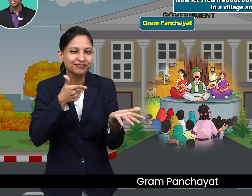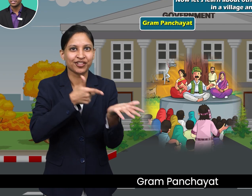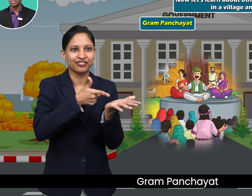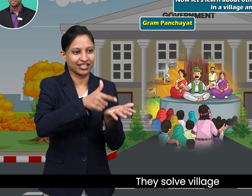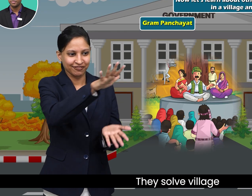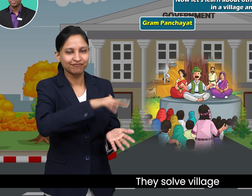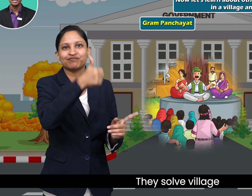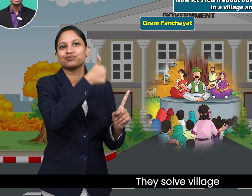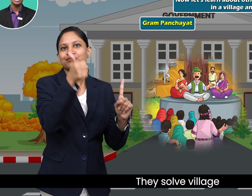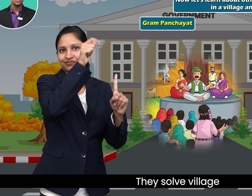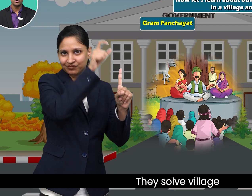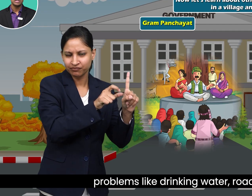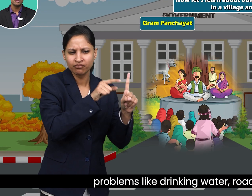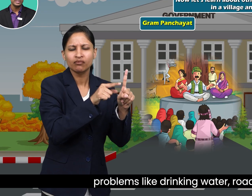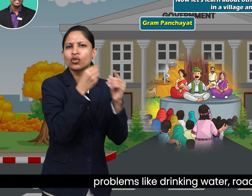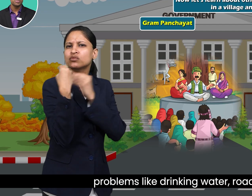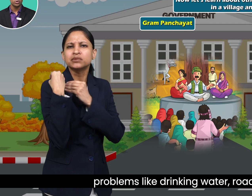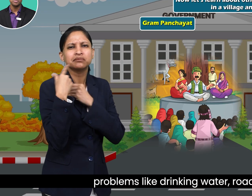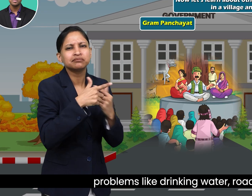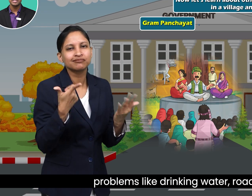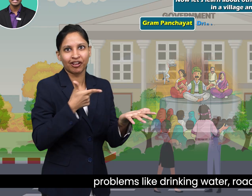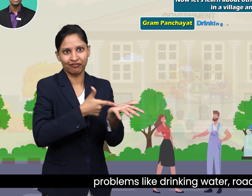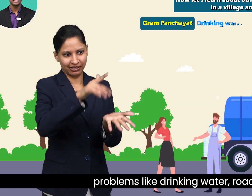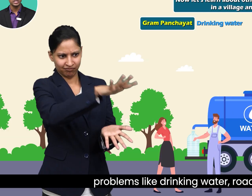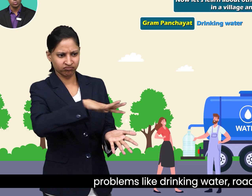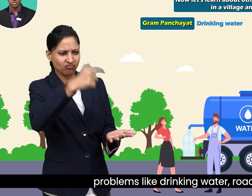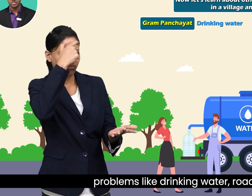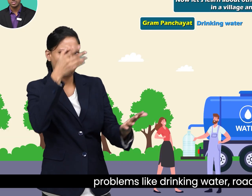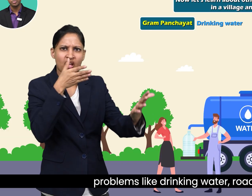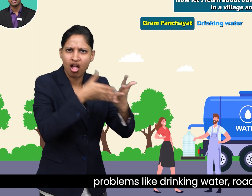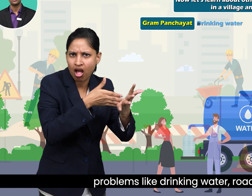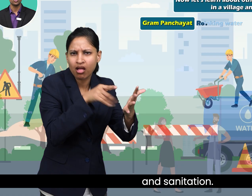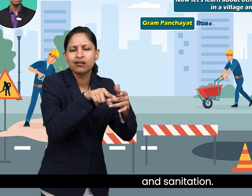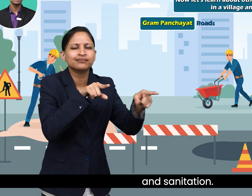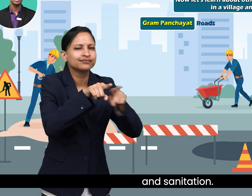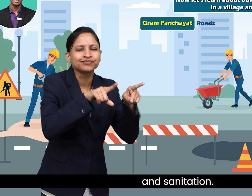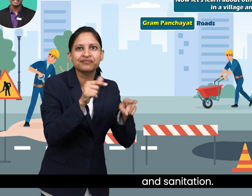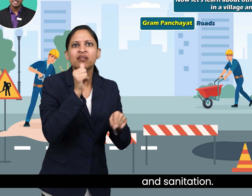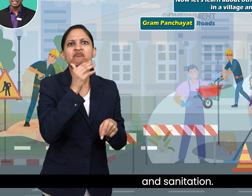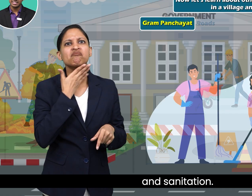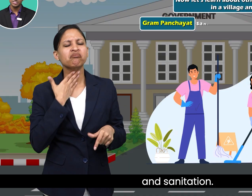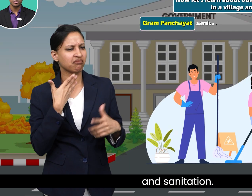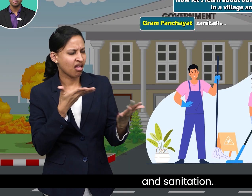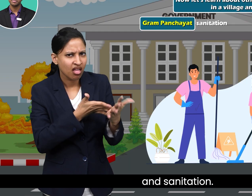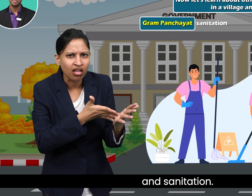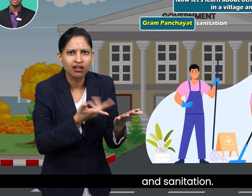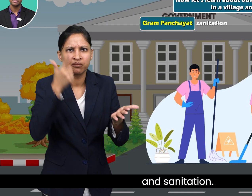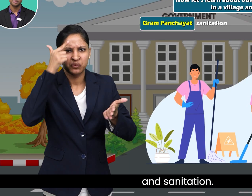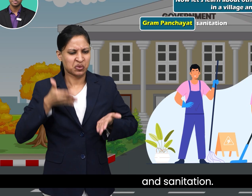Gram Panchayat. They solve village problems like drinking water, roads, and